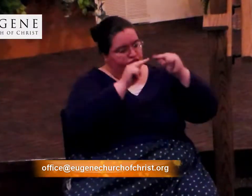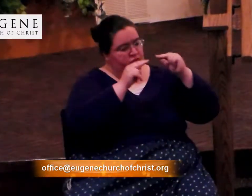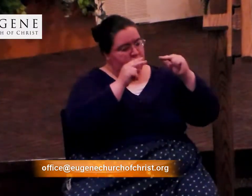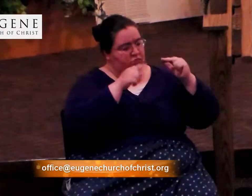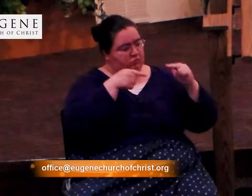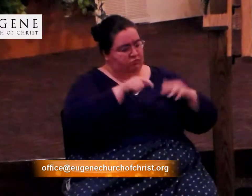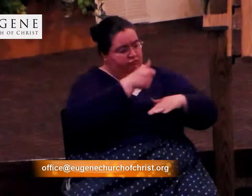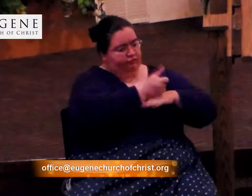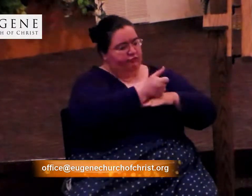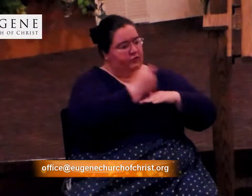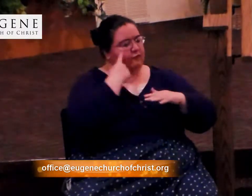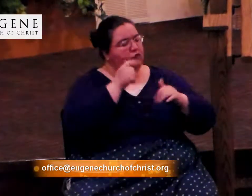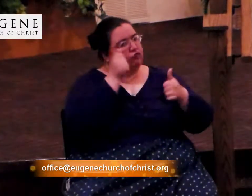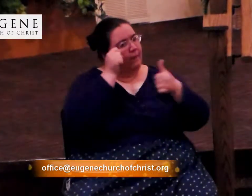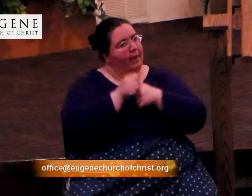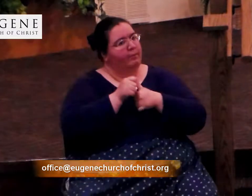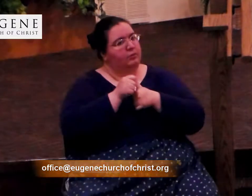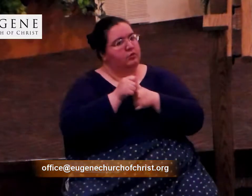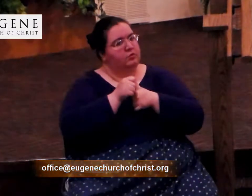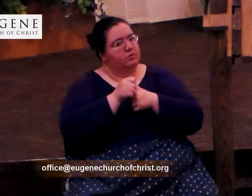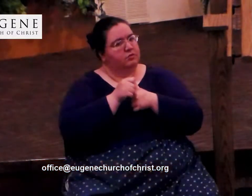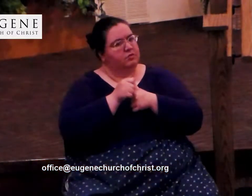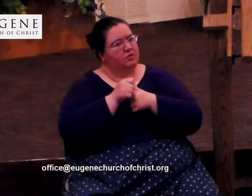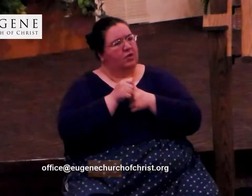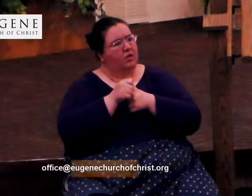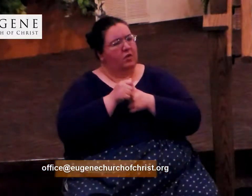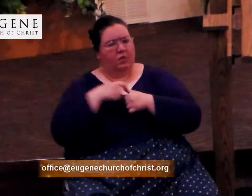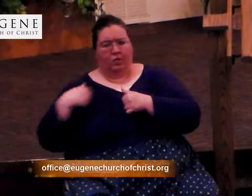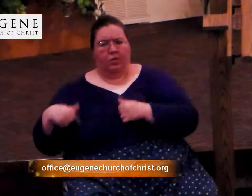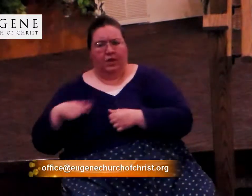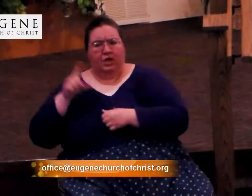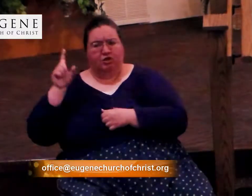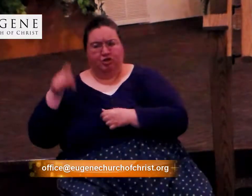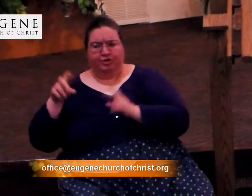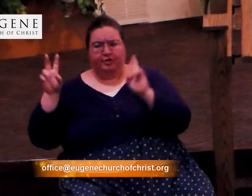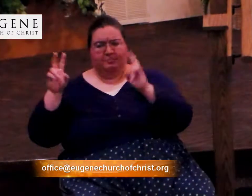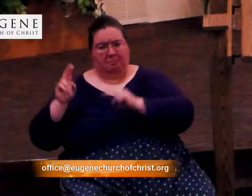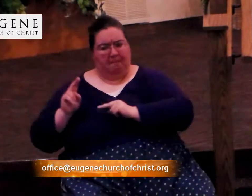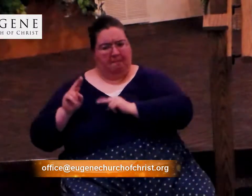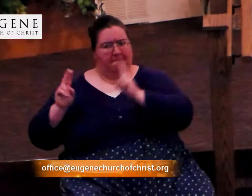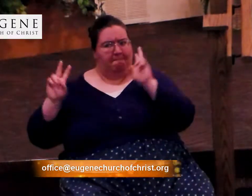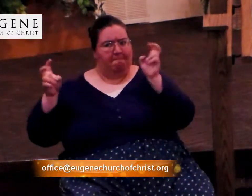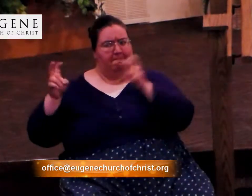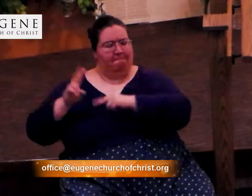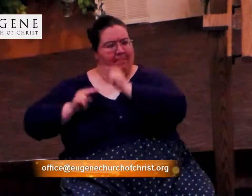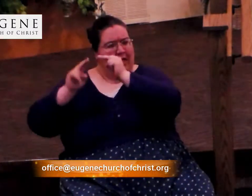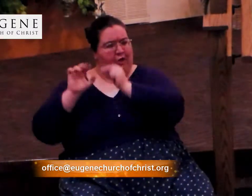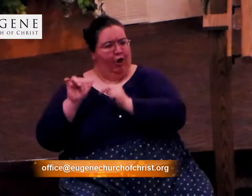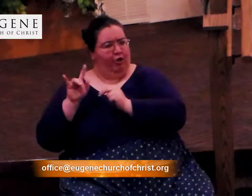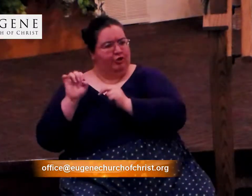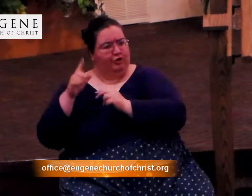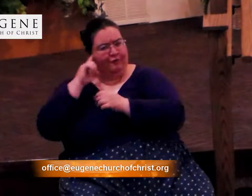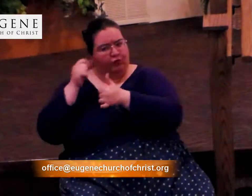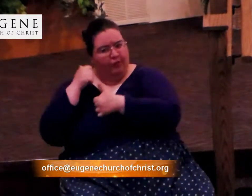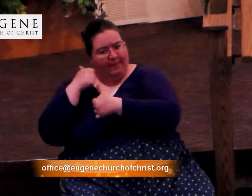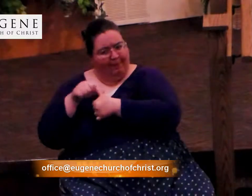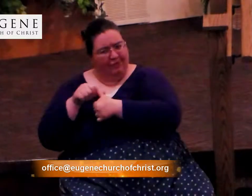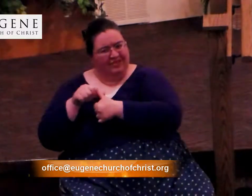these altars to remember. And I know for us it's not a physical altar in that sense, but there should be ways that we go about making